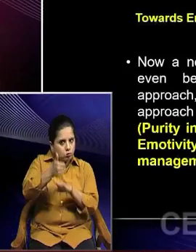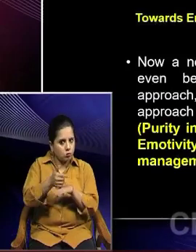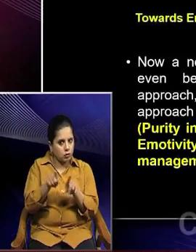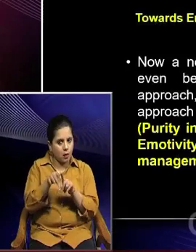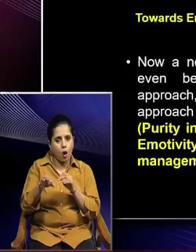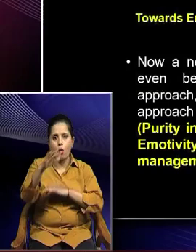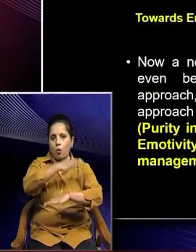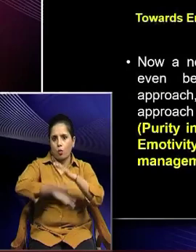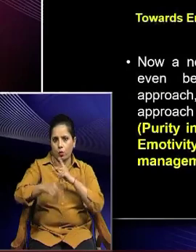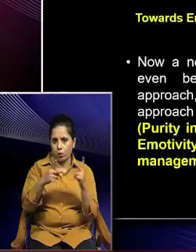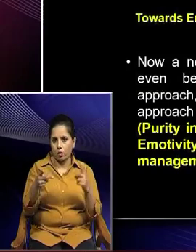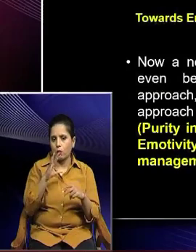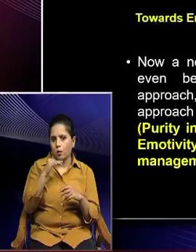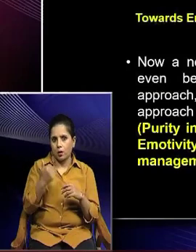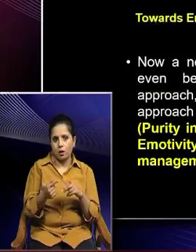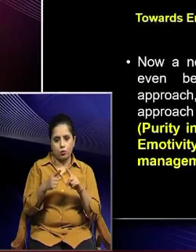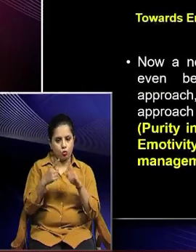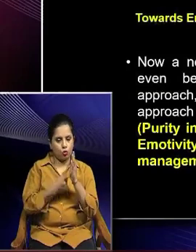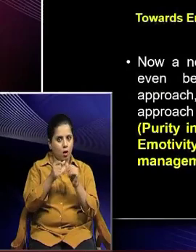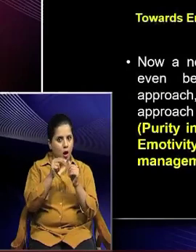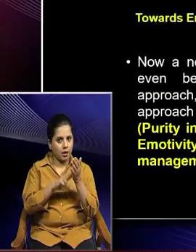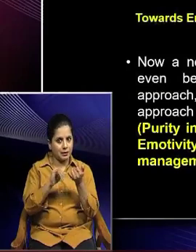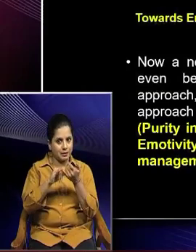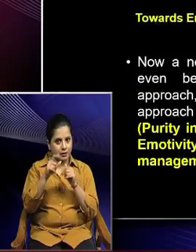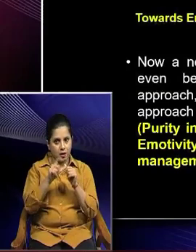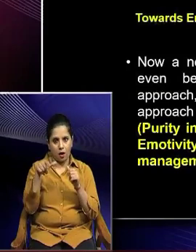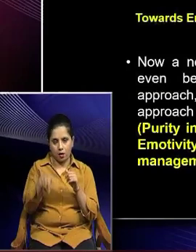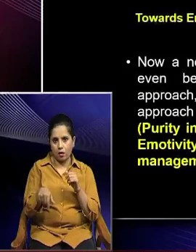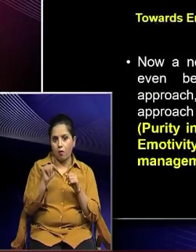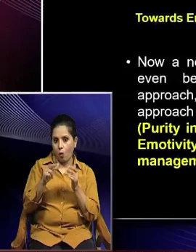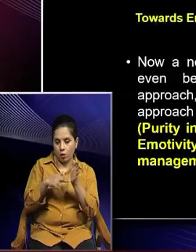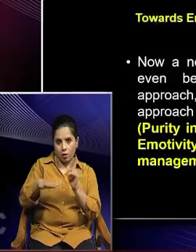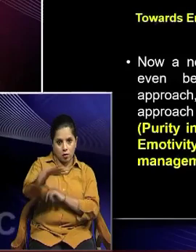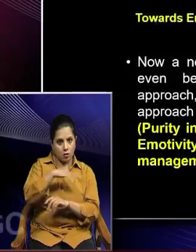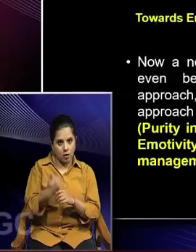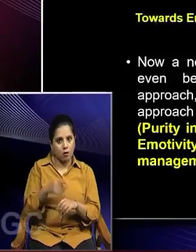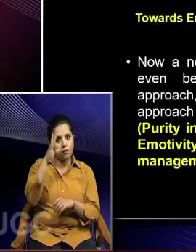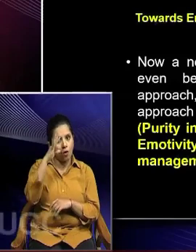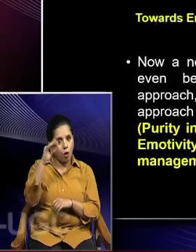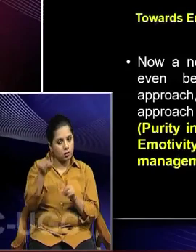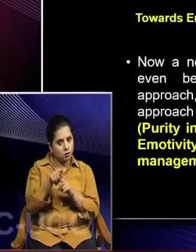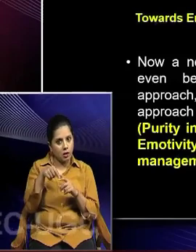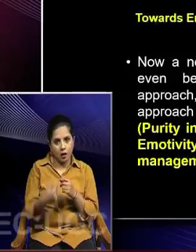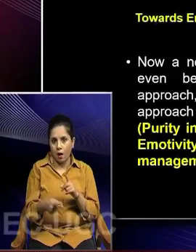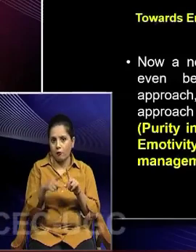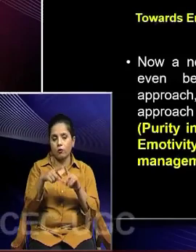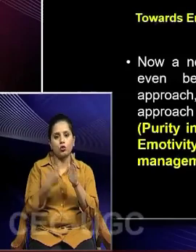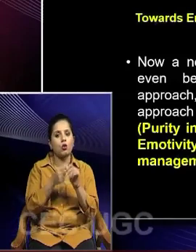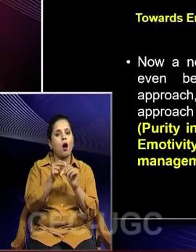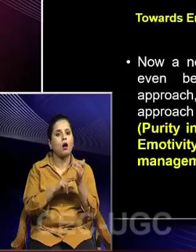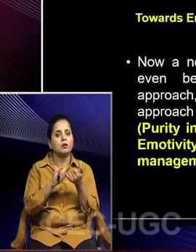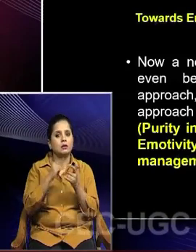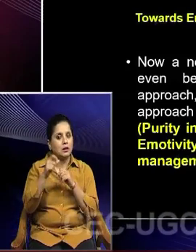an organization which is transcendental in nature, where the philosophy is transcendental. Your philosophy is based